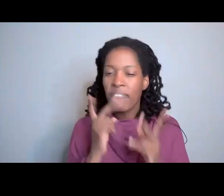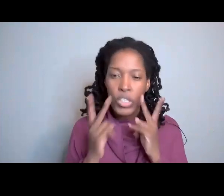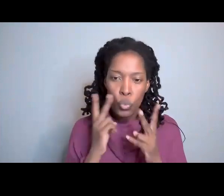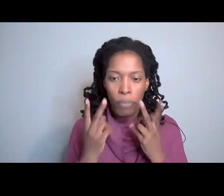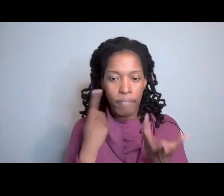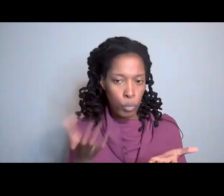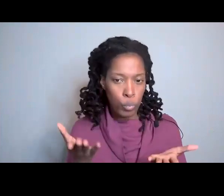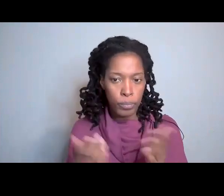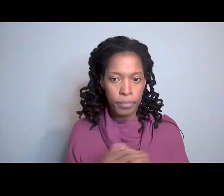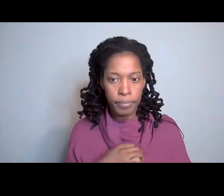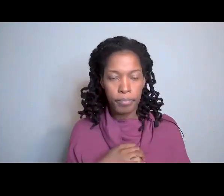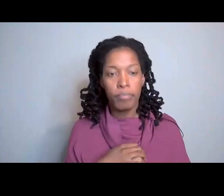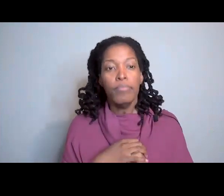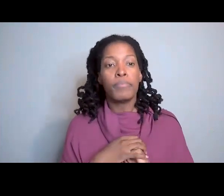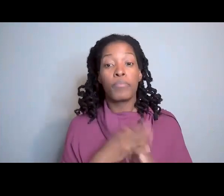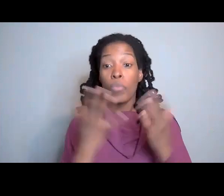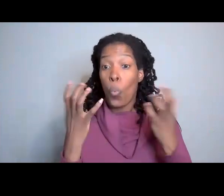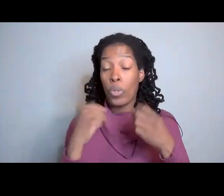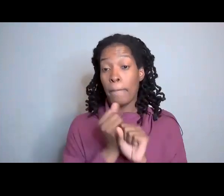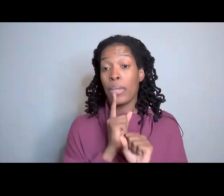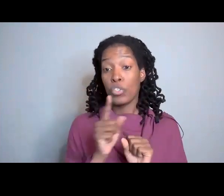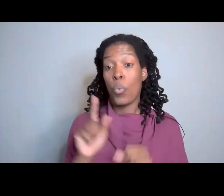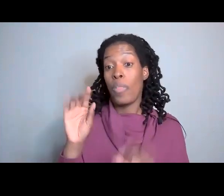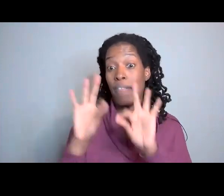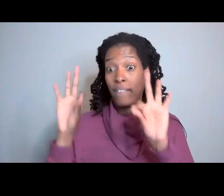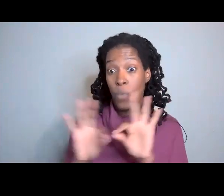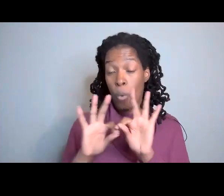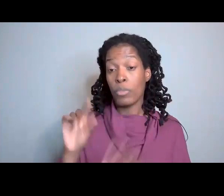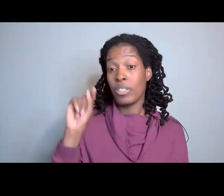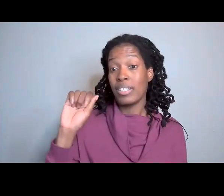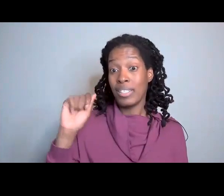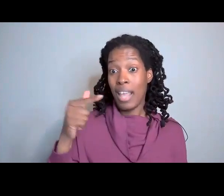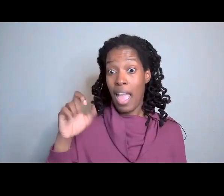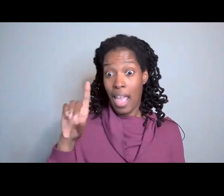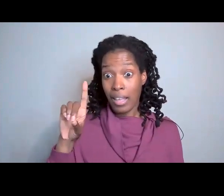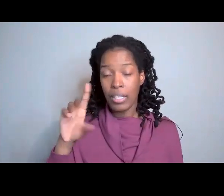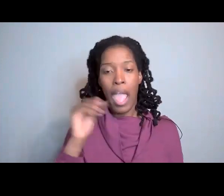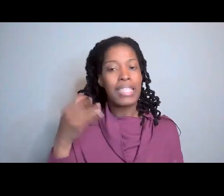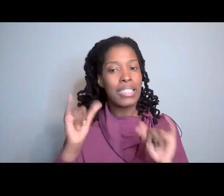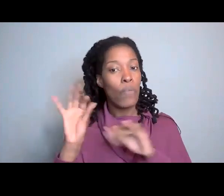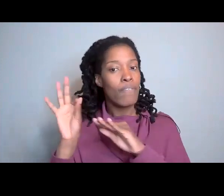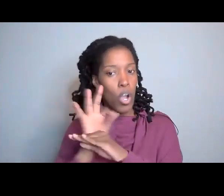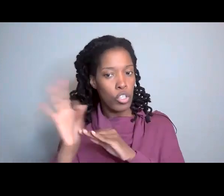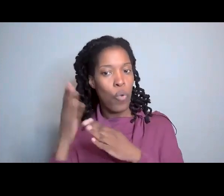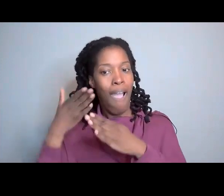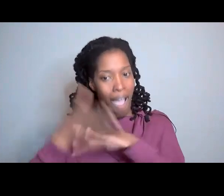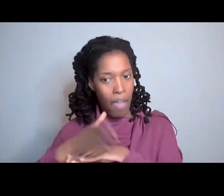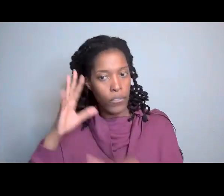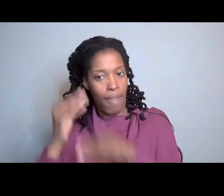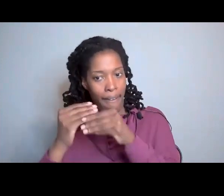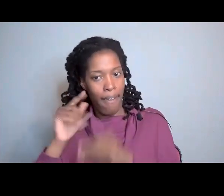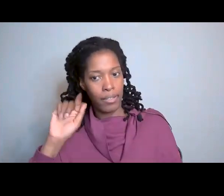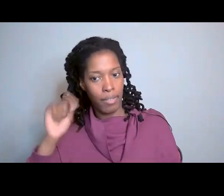that forms are tagged and are still functional after being tagged. Make sure